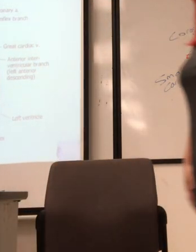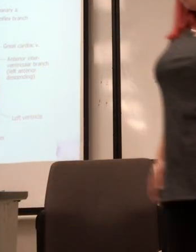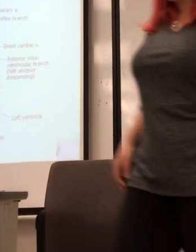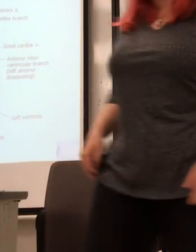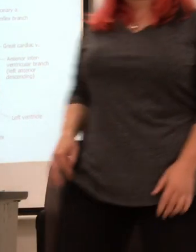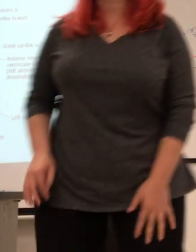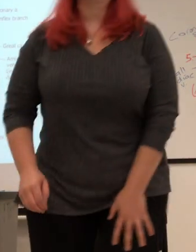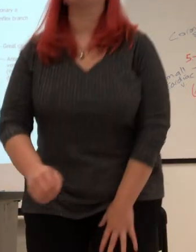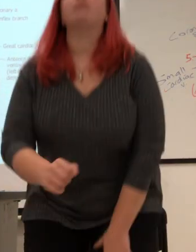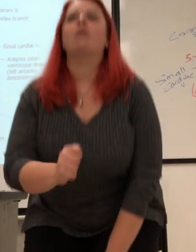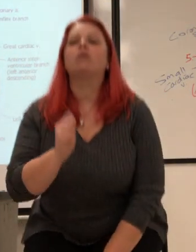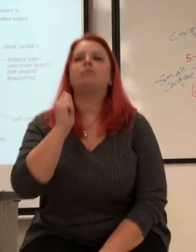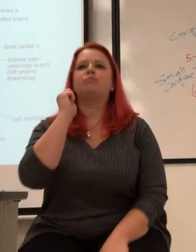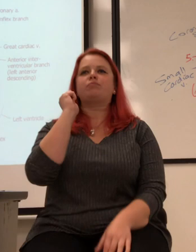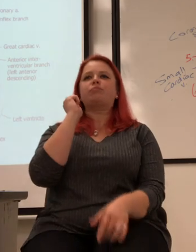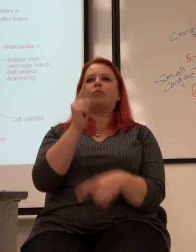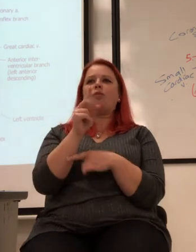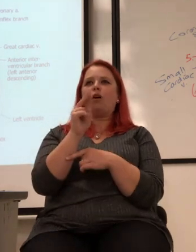sinus.